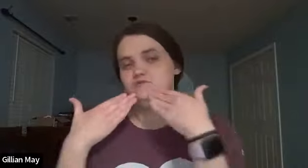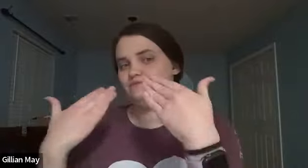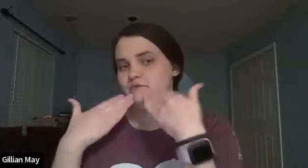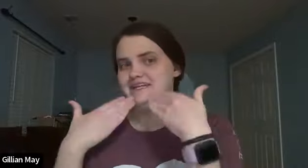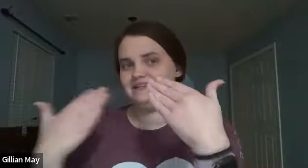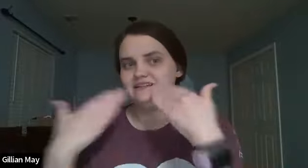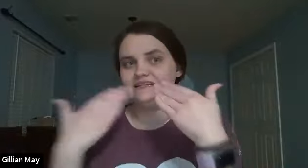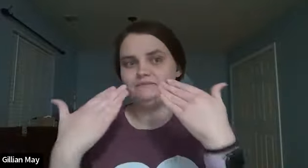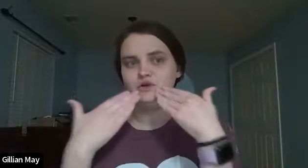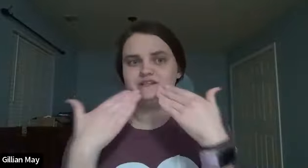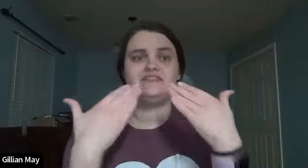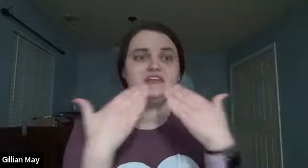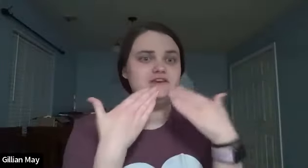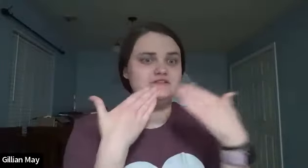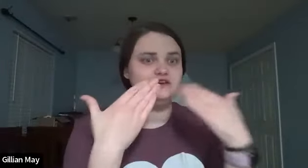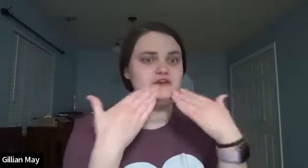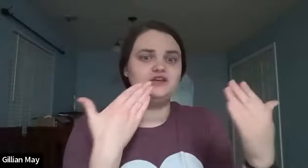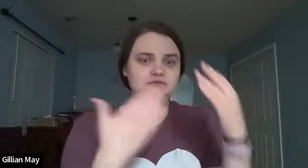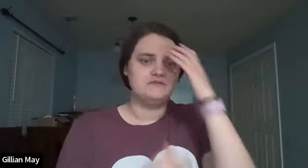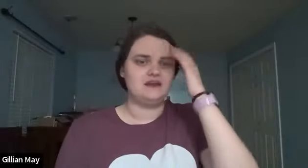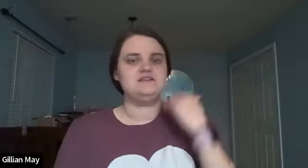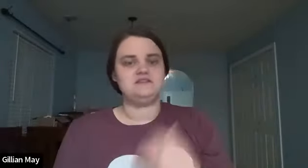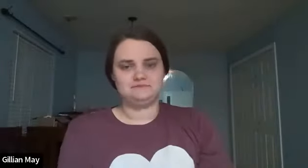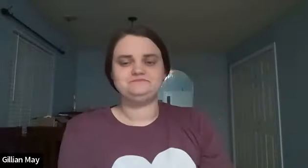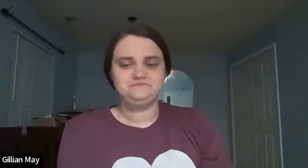you repeatedly motion, like thank you, thank you, thank you, thank you, that kind of thing.